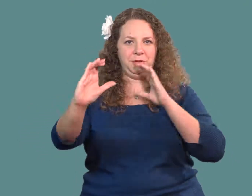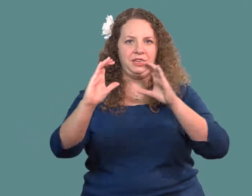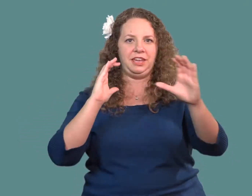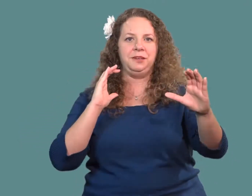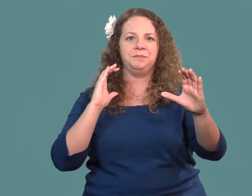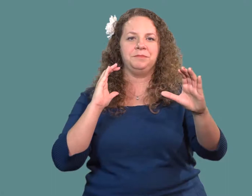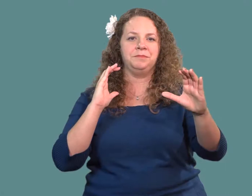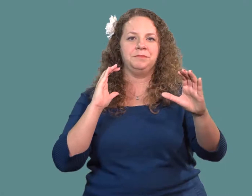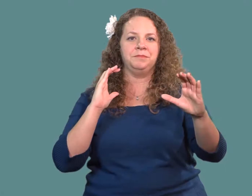Communicate.